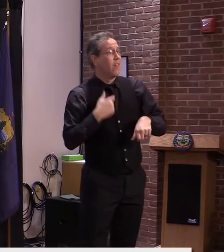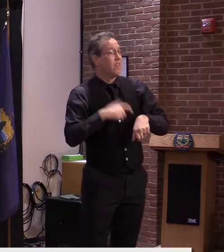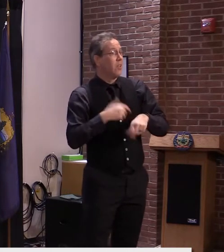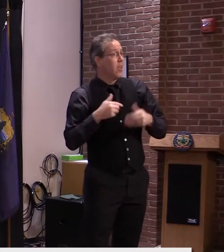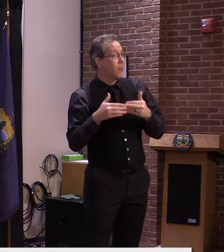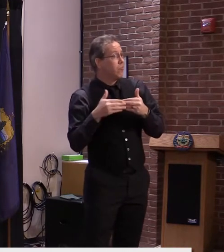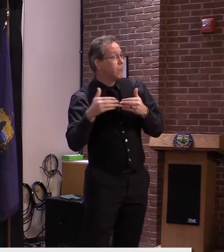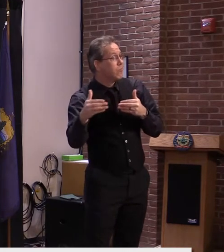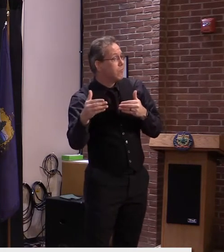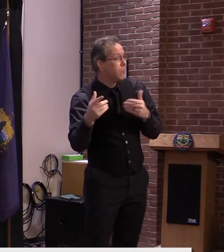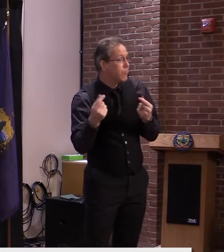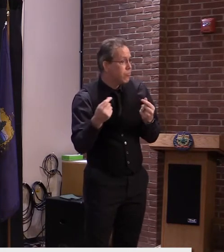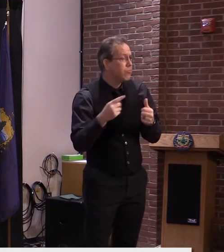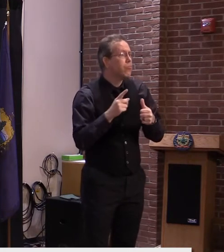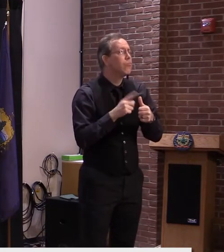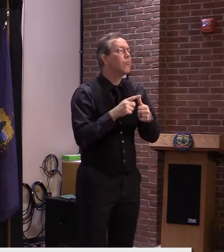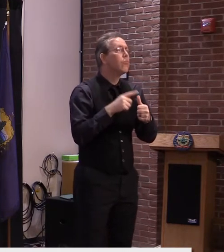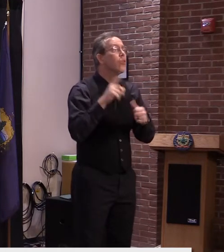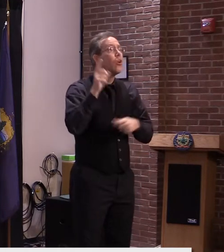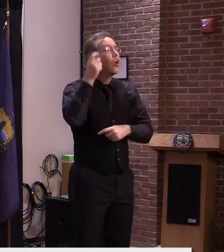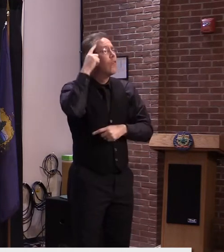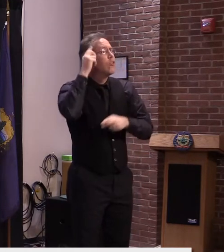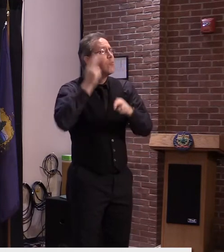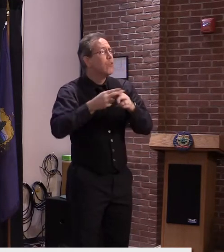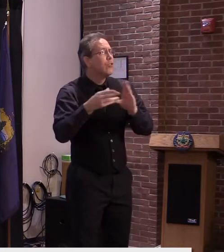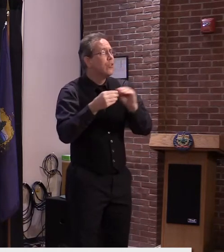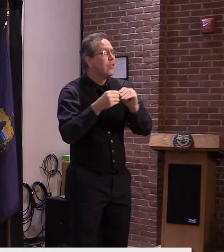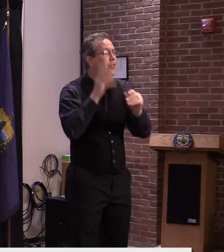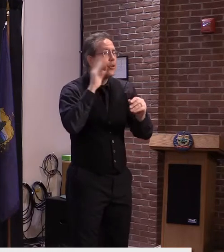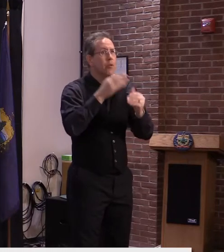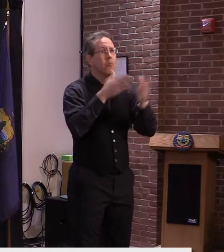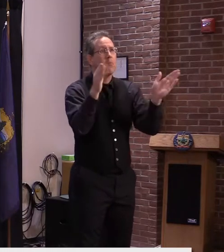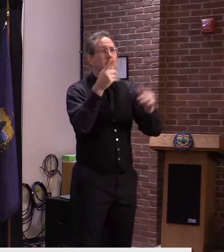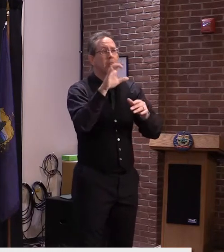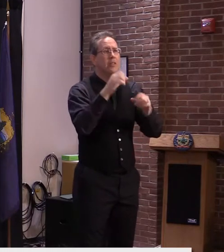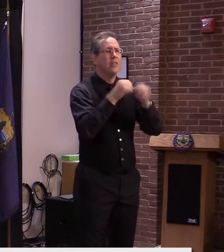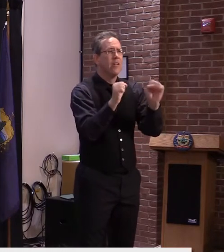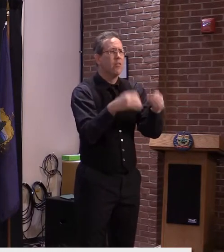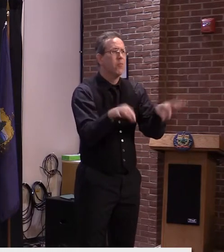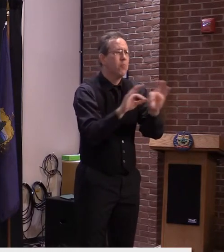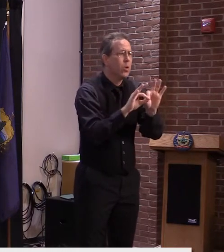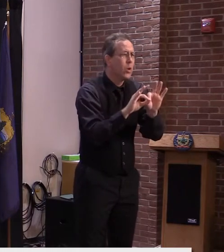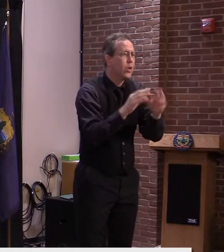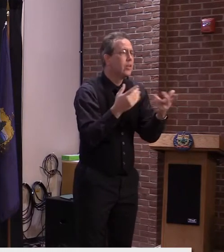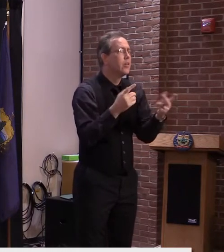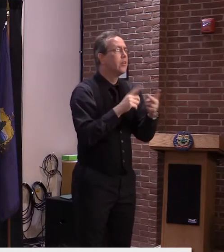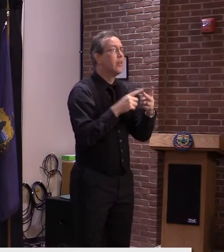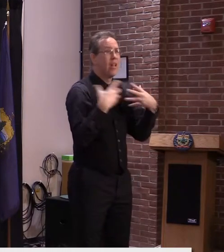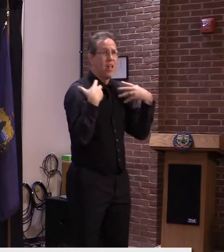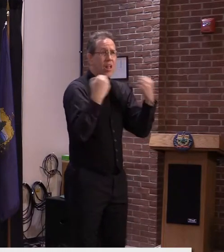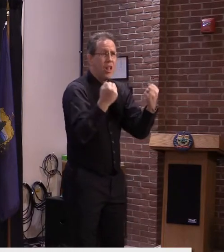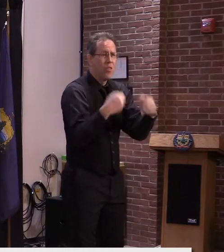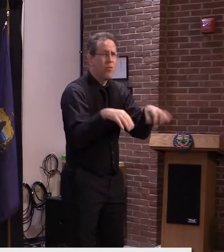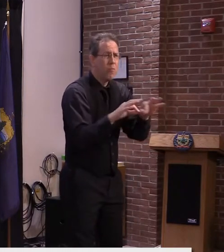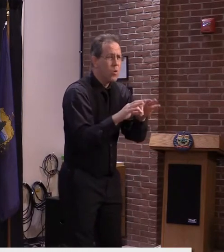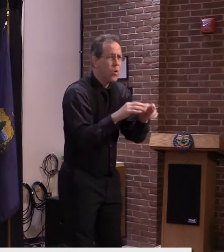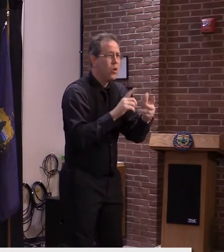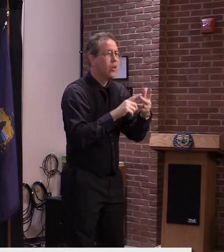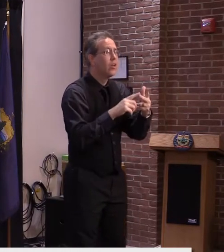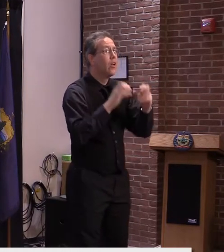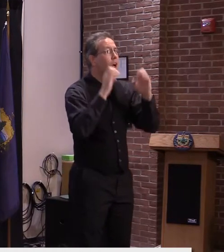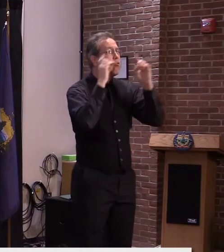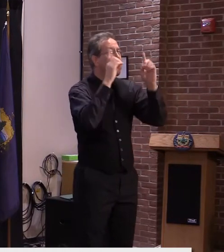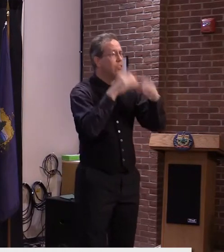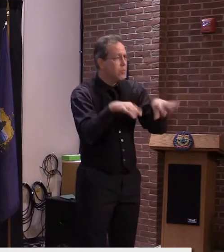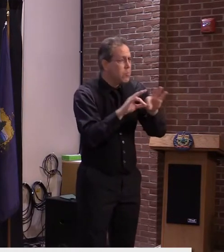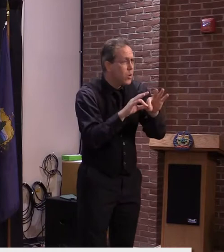you heard the governor say a moment ago, public safety, health and human services, education, the economy,